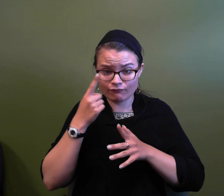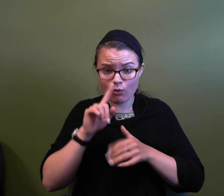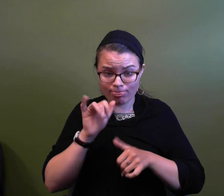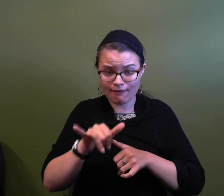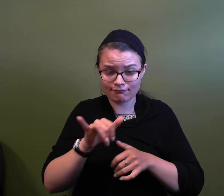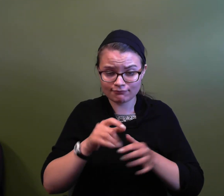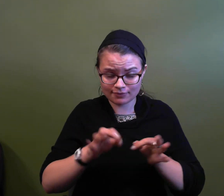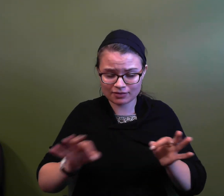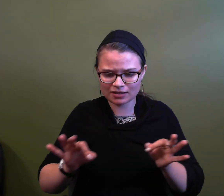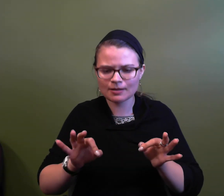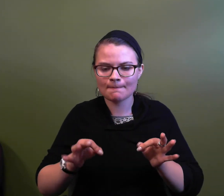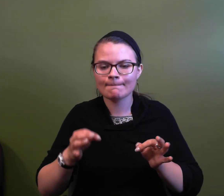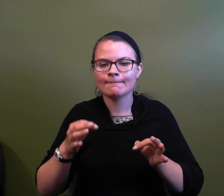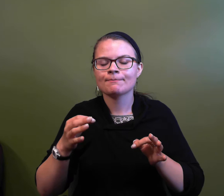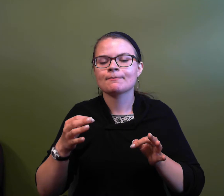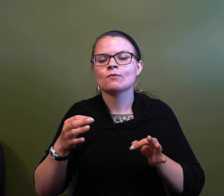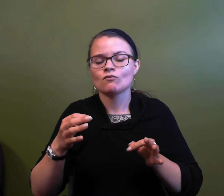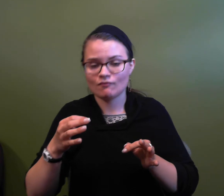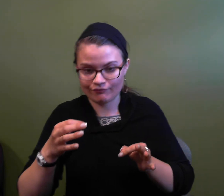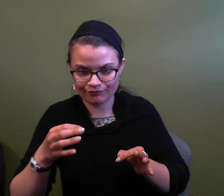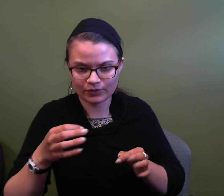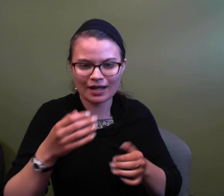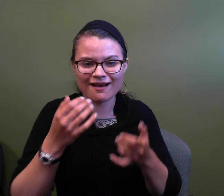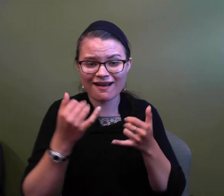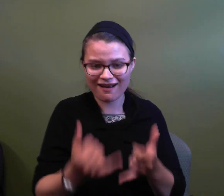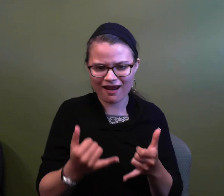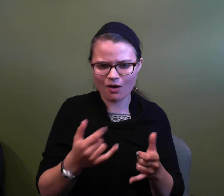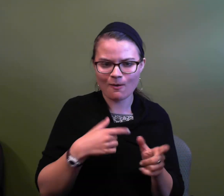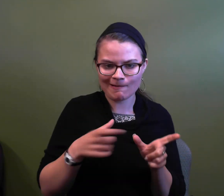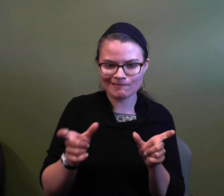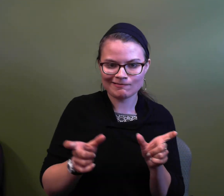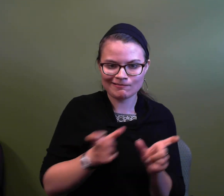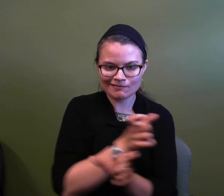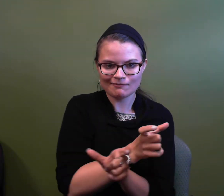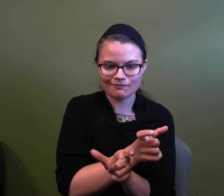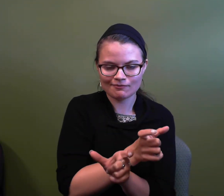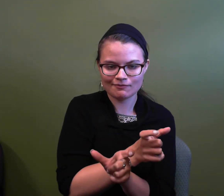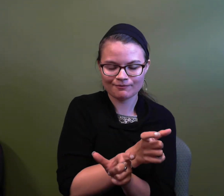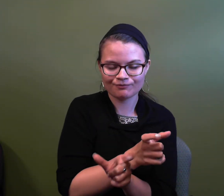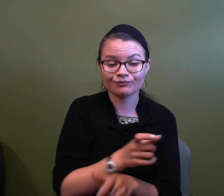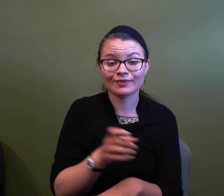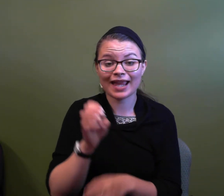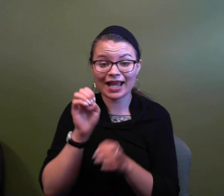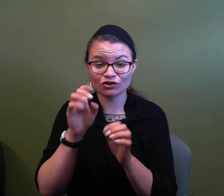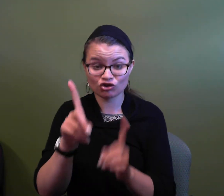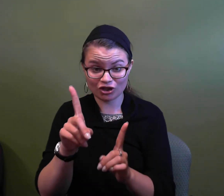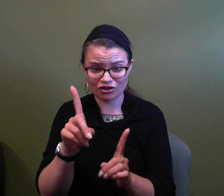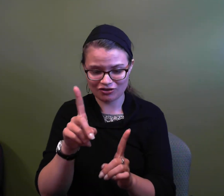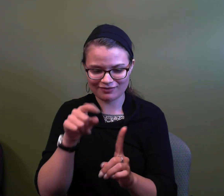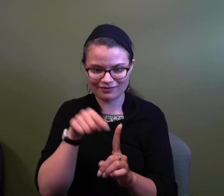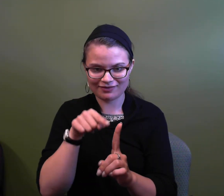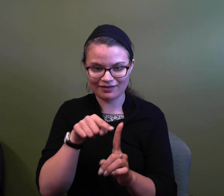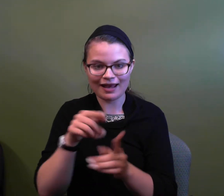is education. I've changed the order of the sentence. So now education is at the end instead of at the